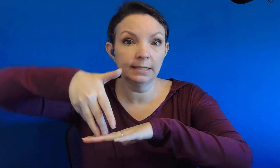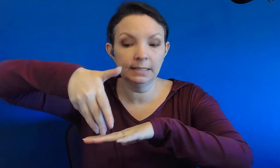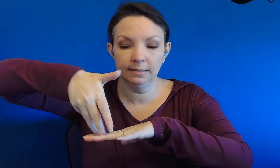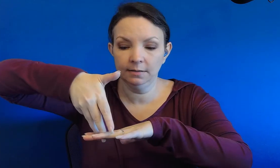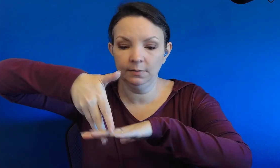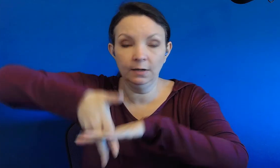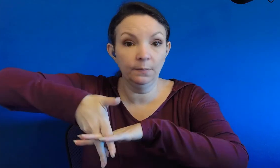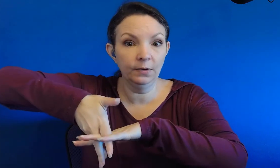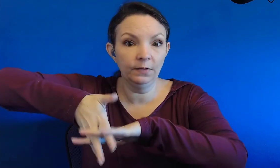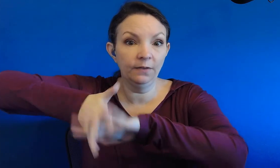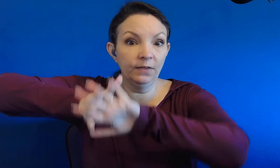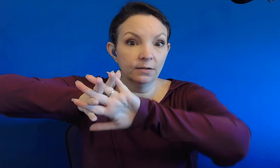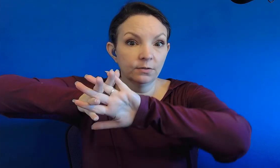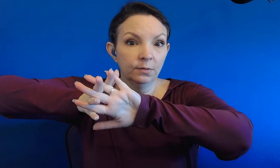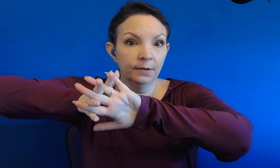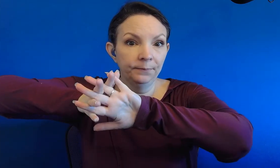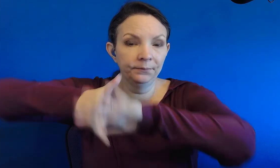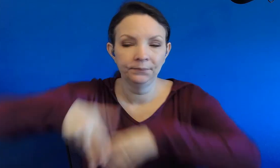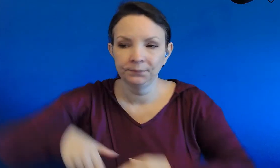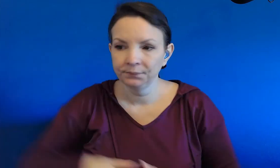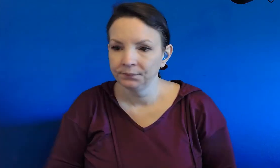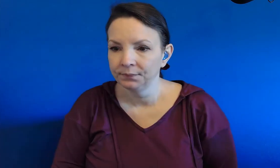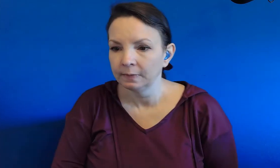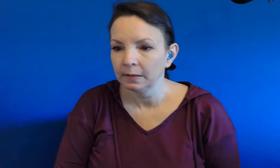So we go put our fingers through there.